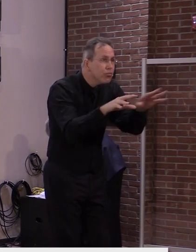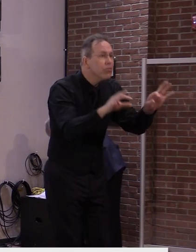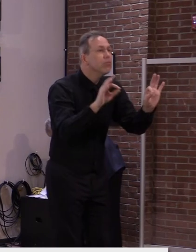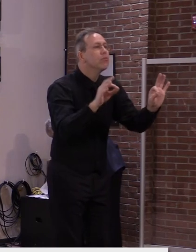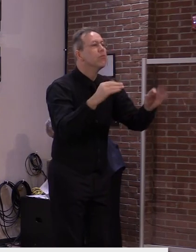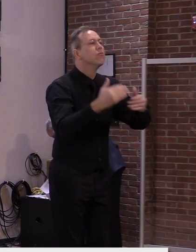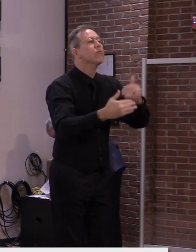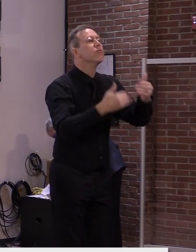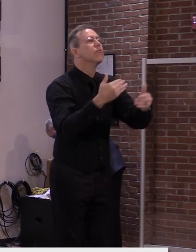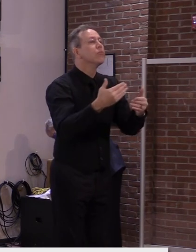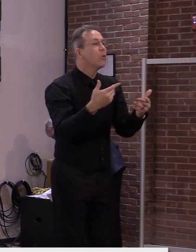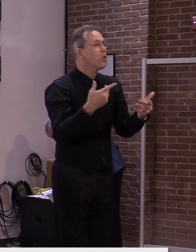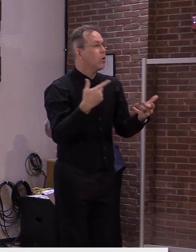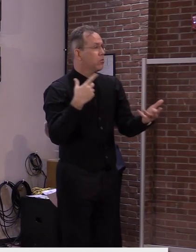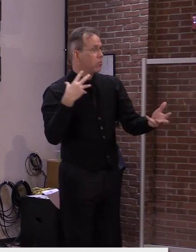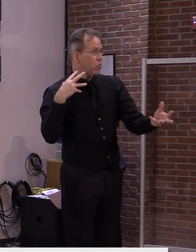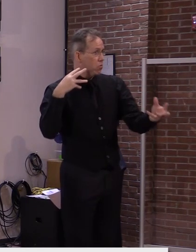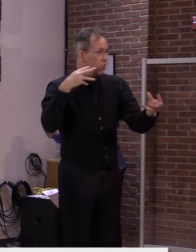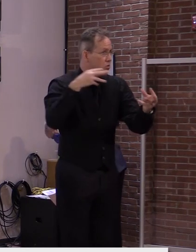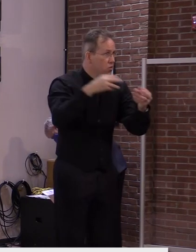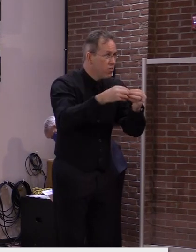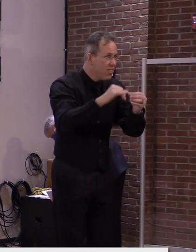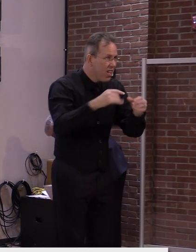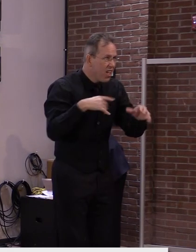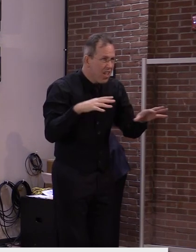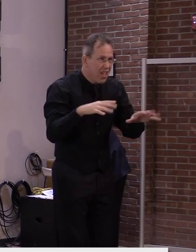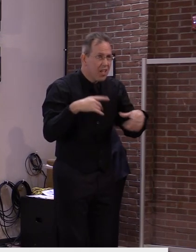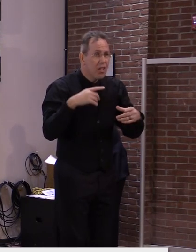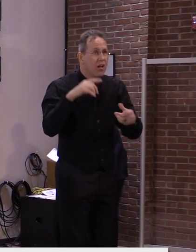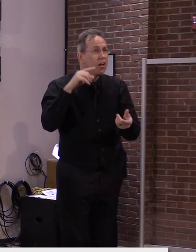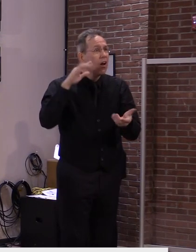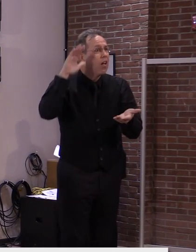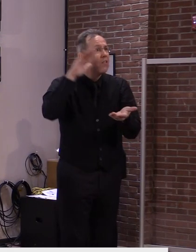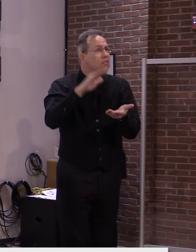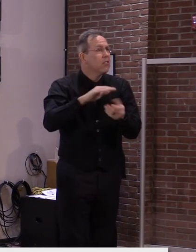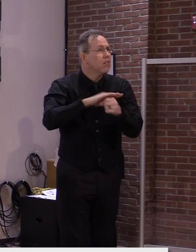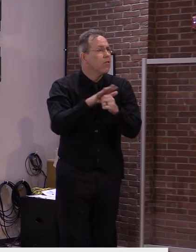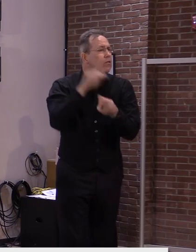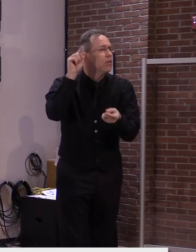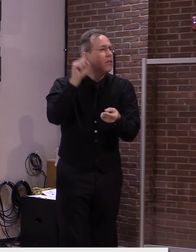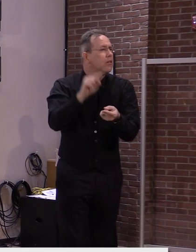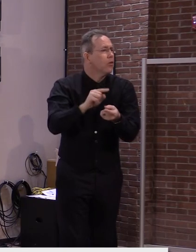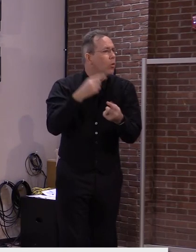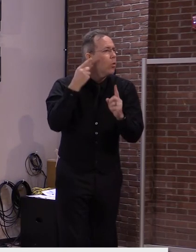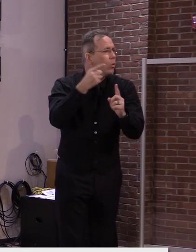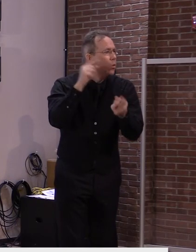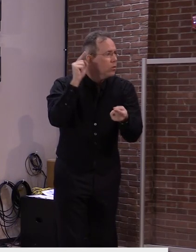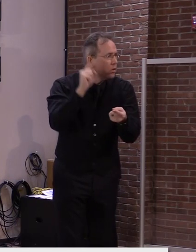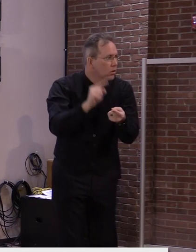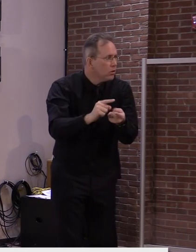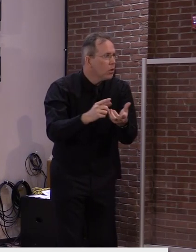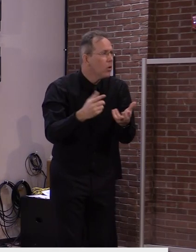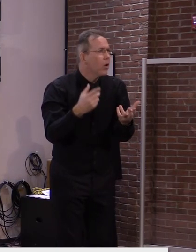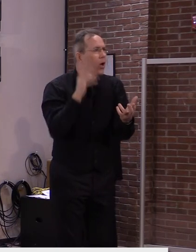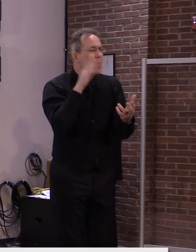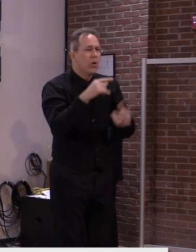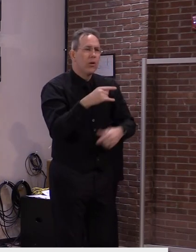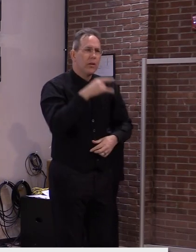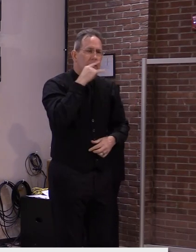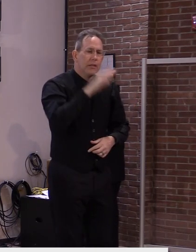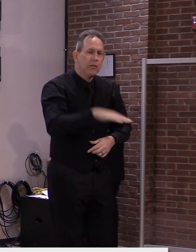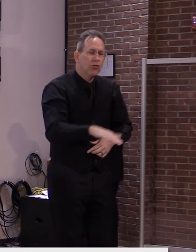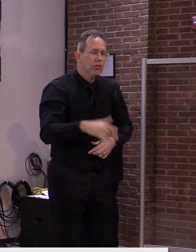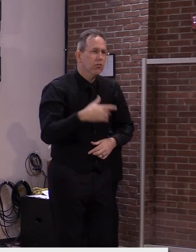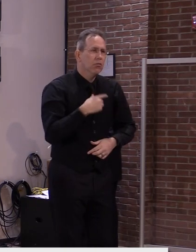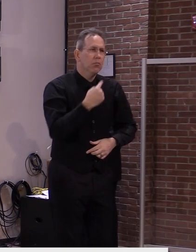negative impact of this emergency on the well-being of our students is starting to weigh more in on our decision-making. We are confident